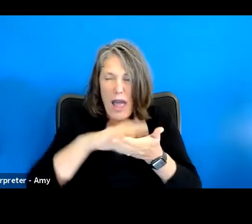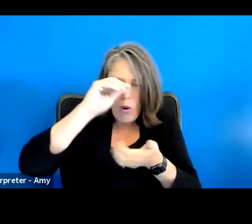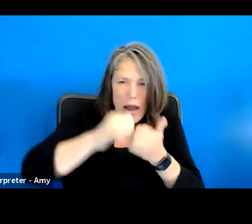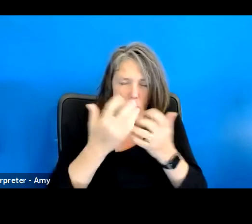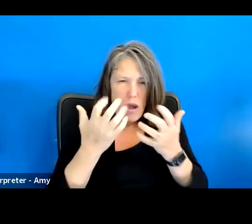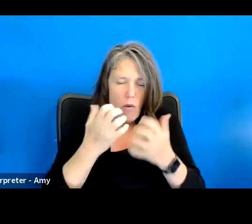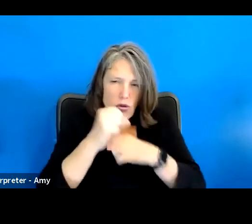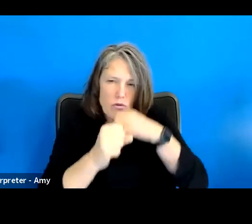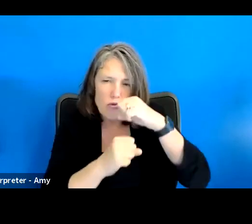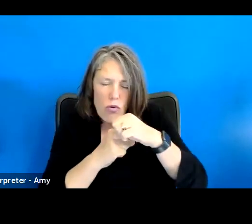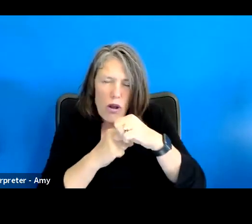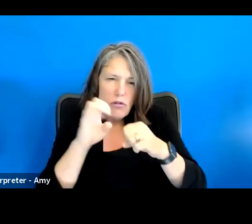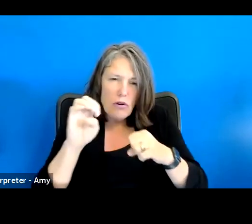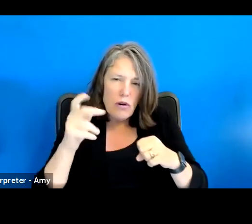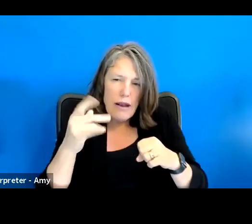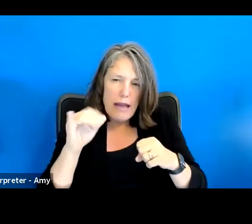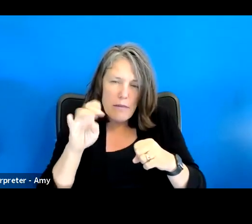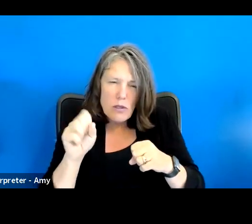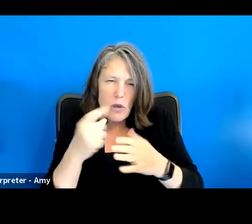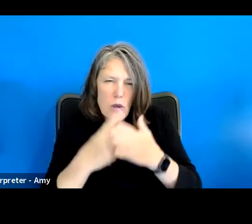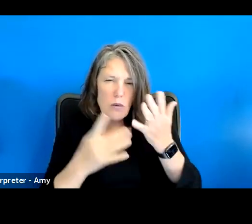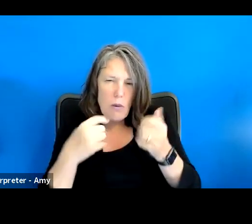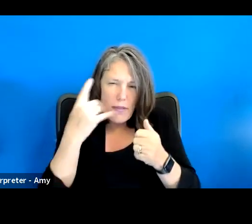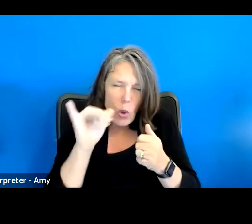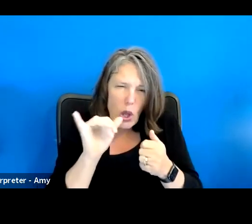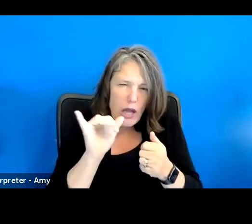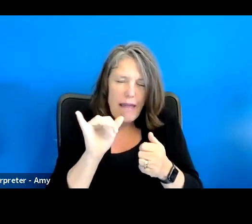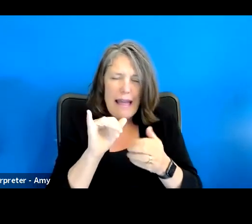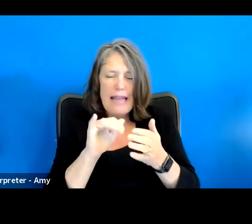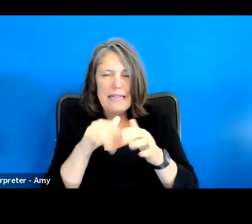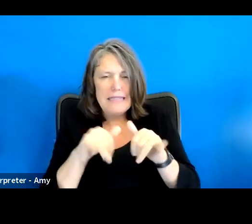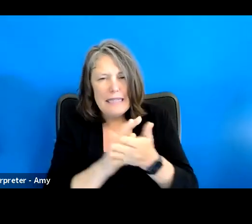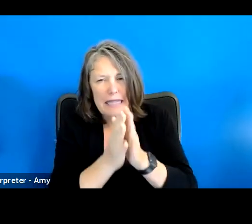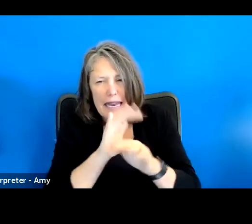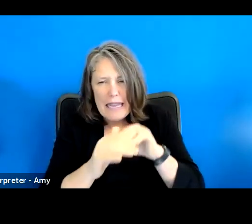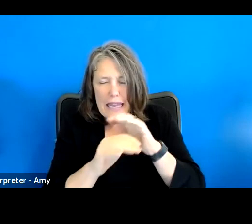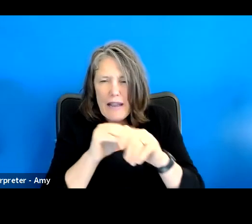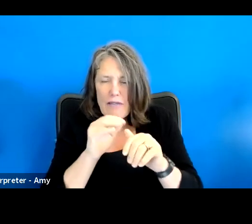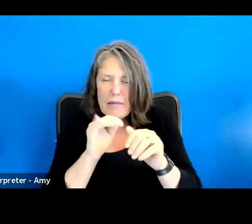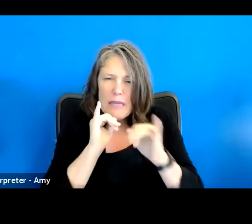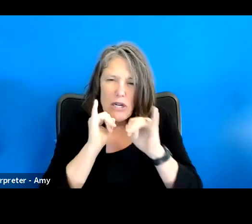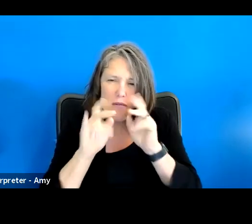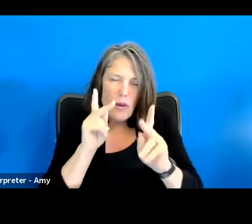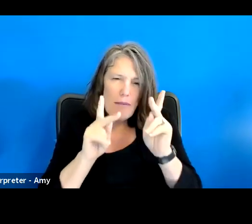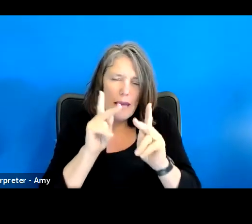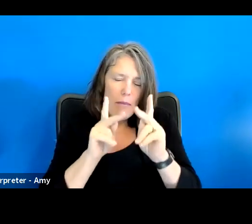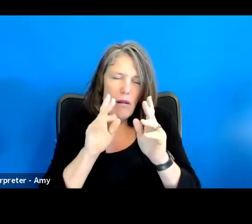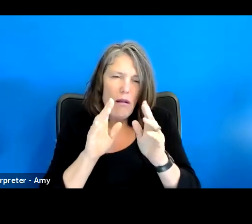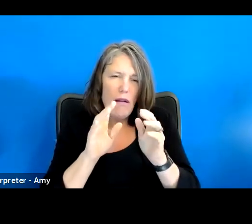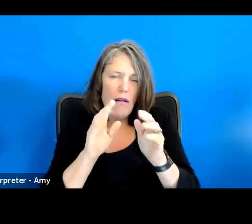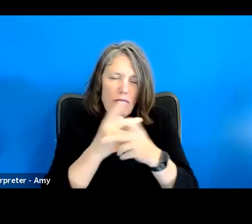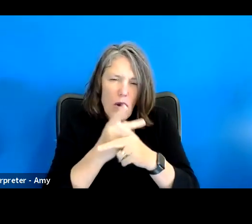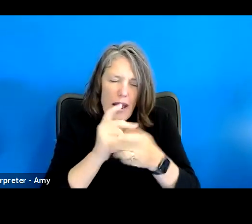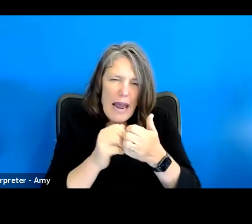episodes, still getting comfortable with interviewing people and trying to figure out how